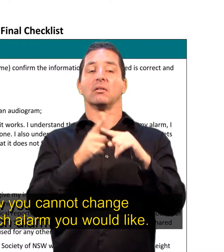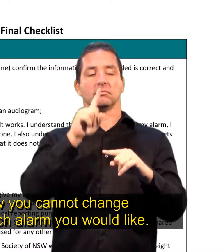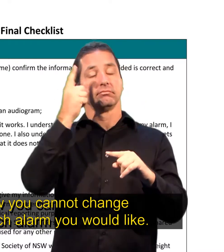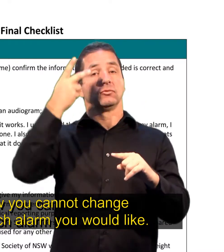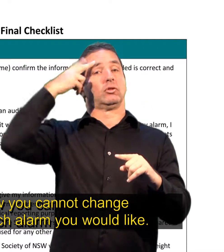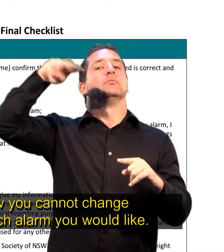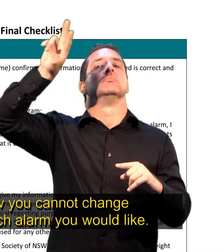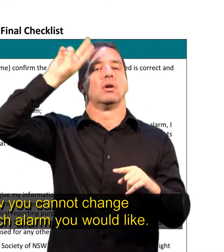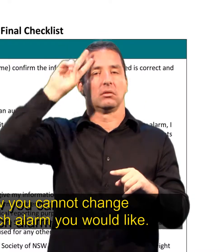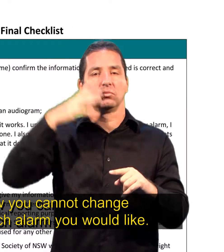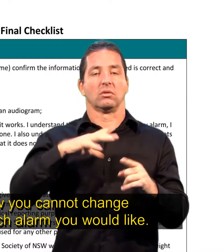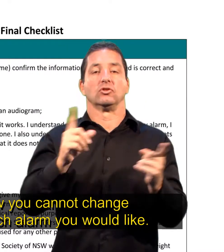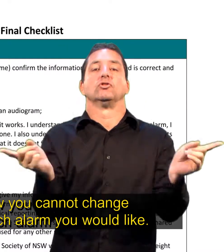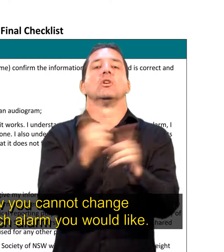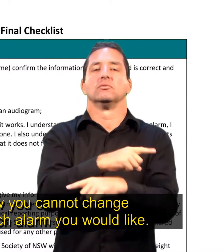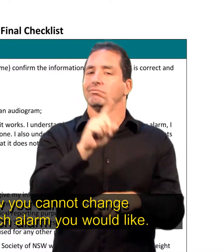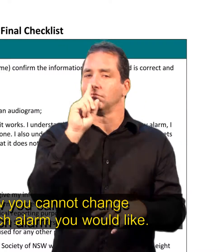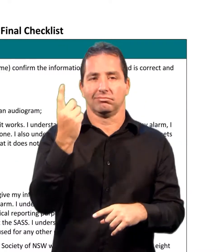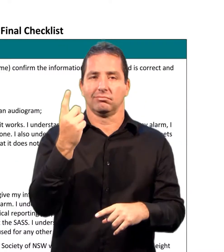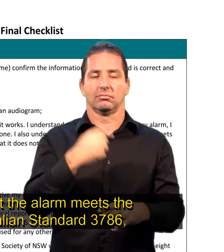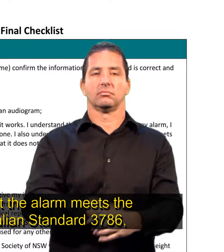you would like.